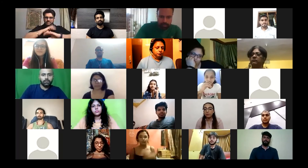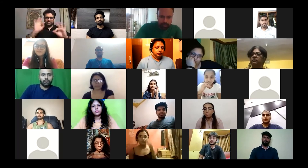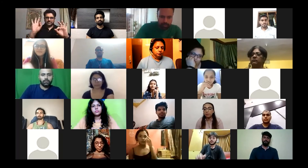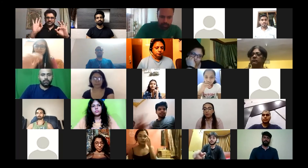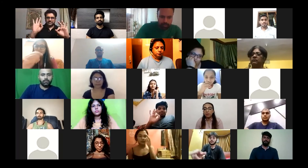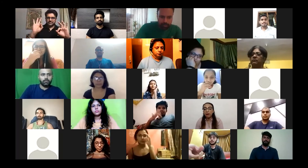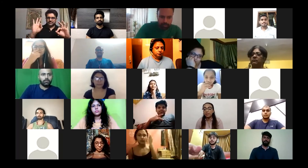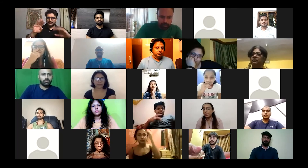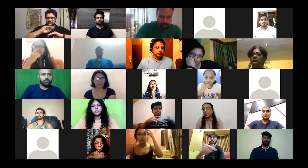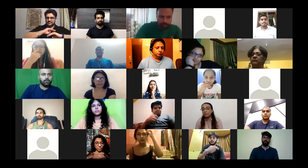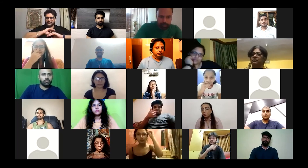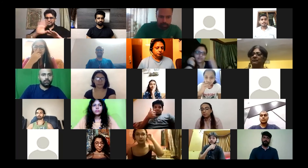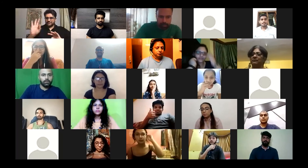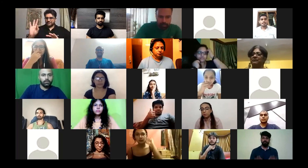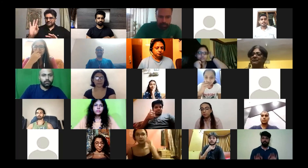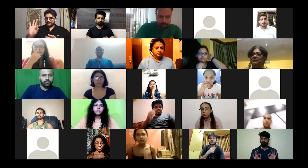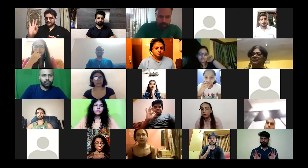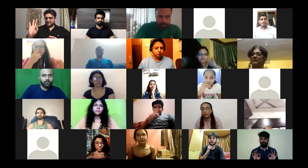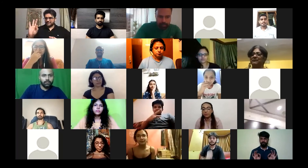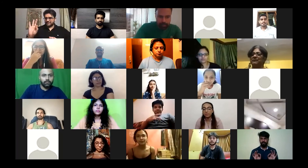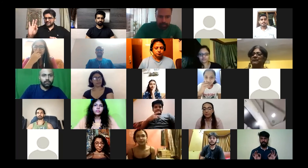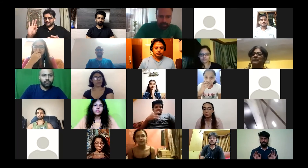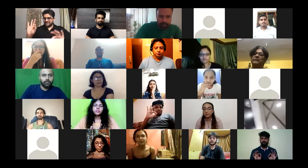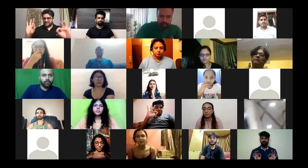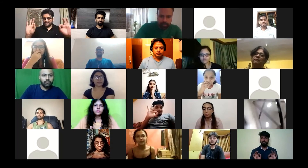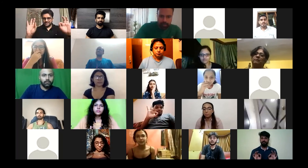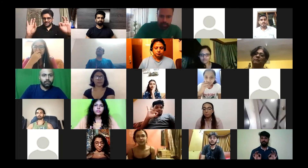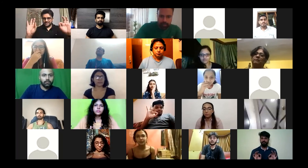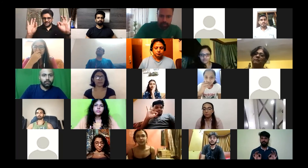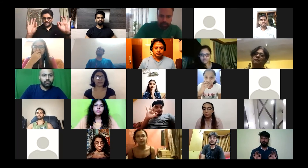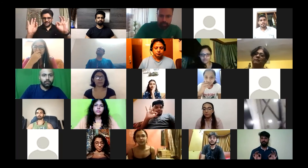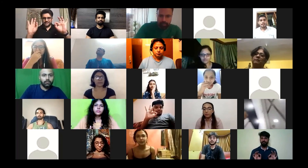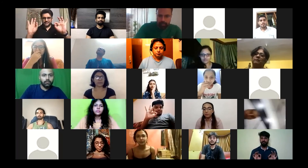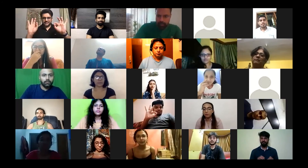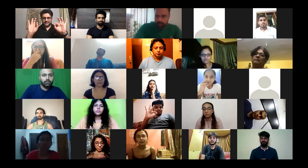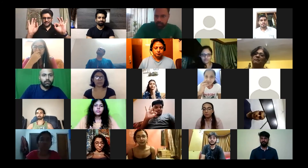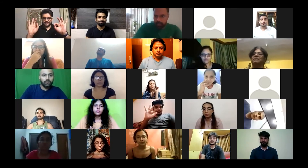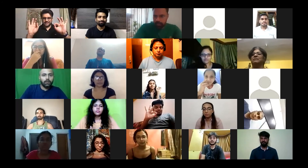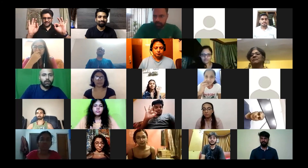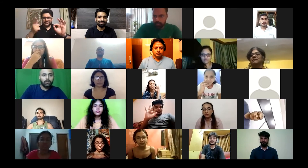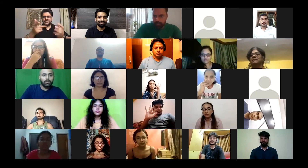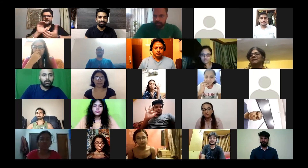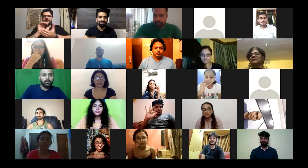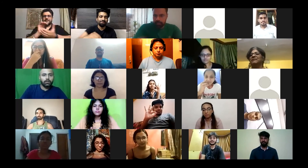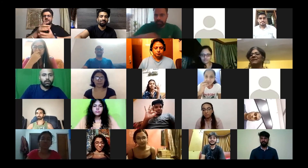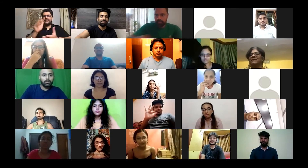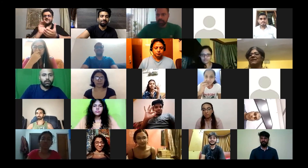All right. Are there any words you want, or are you satisfied with what we've done now?